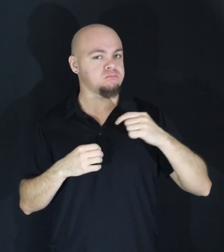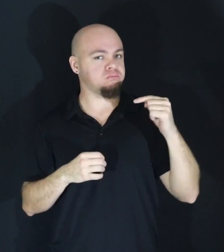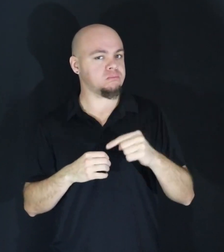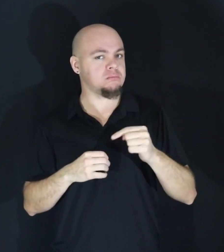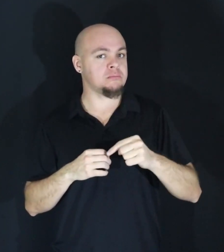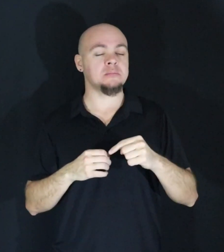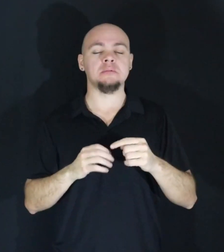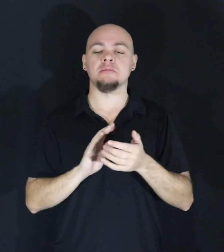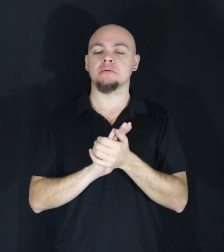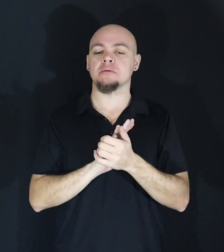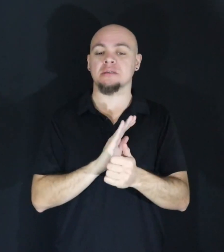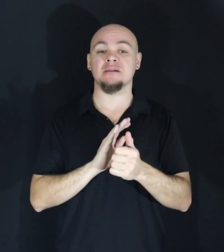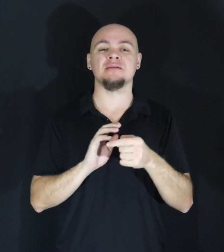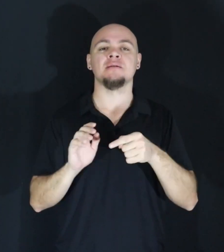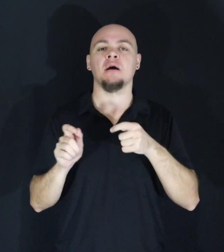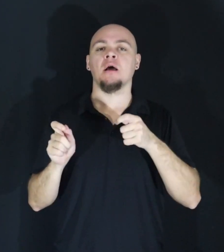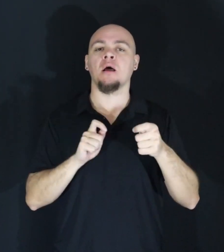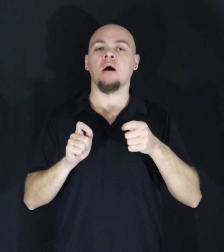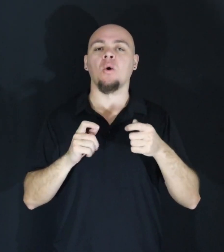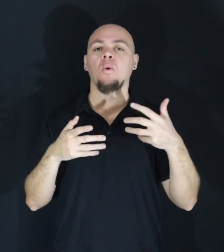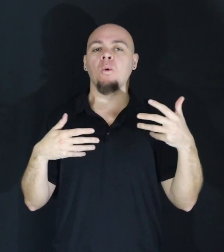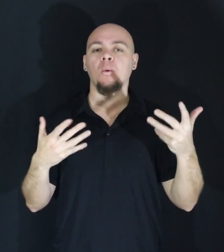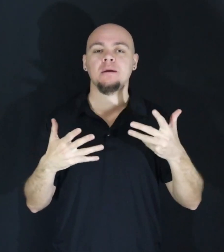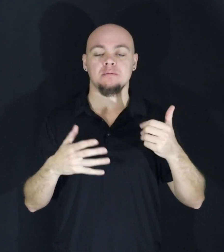important, ourselves.